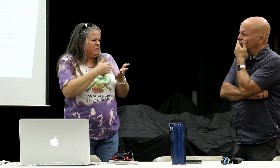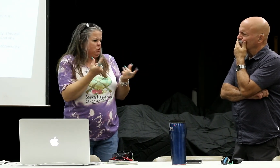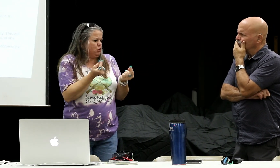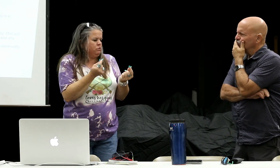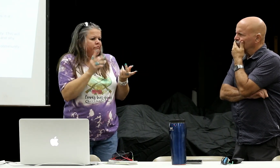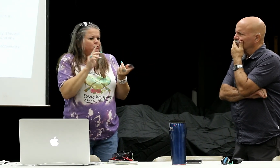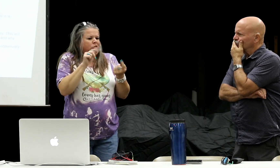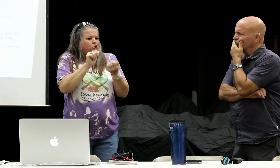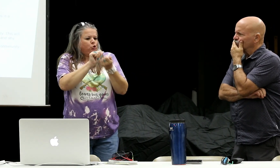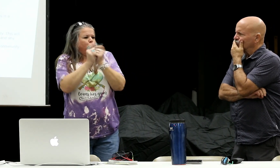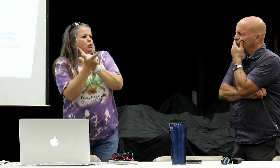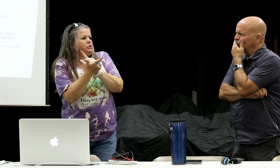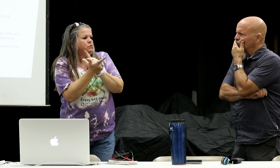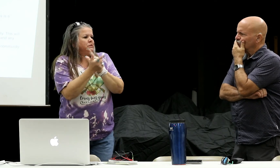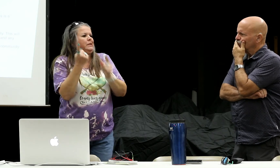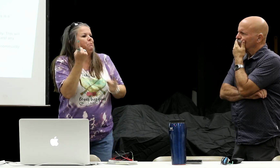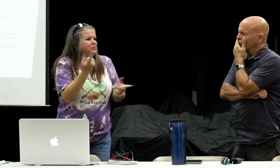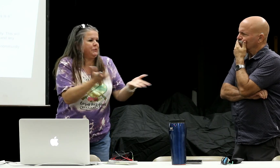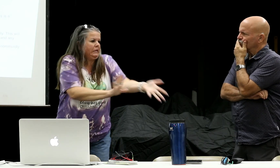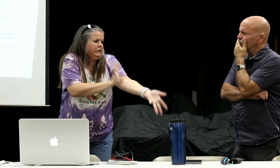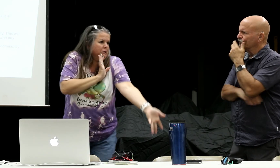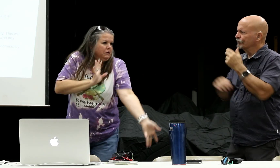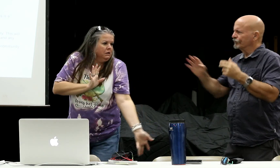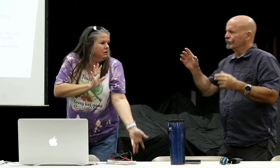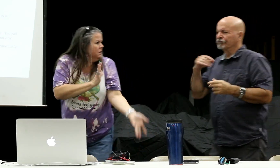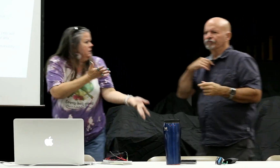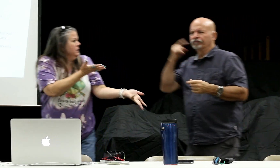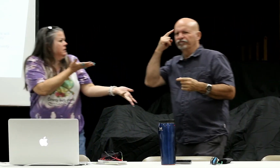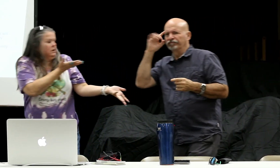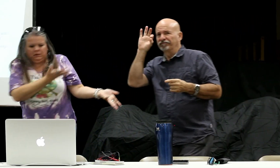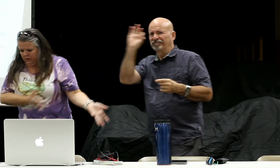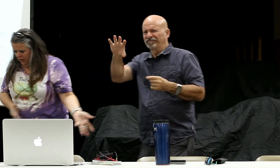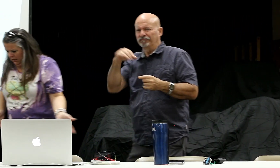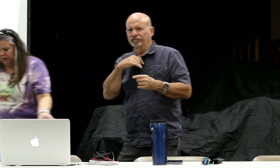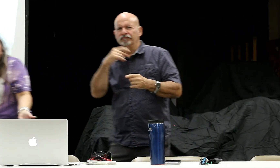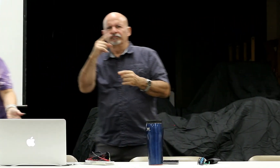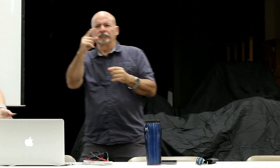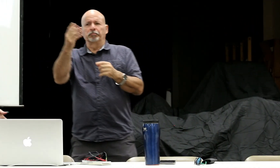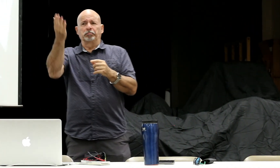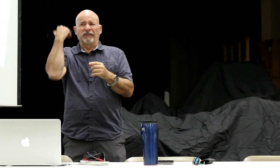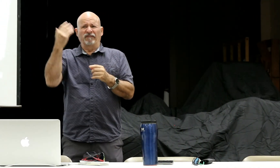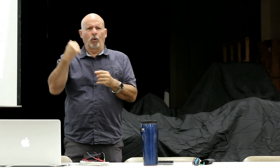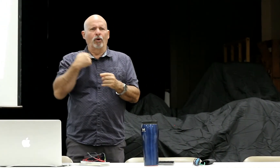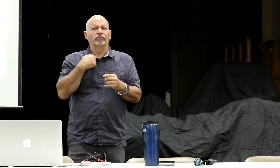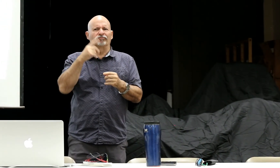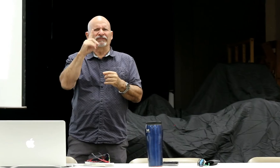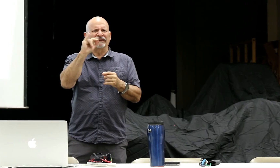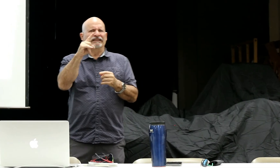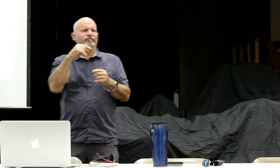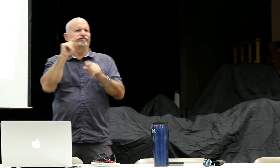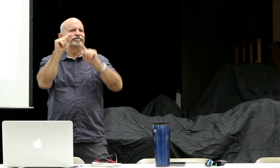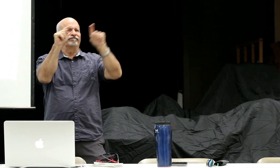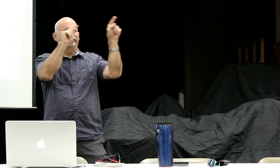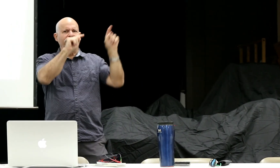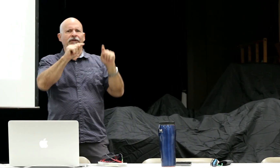It's great to have community partners and see where we can better serve our clients. It's almost 12 o'clock. Did you